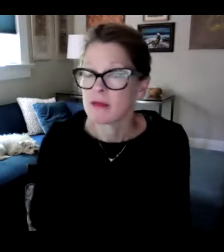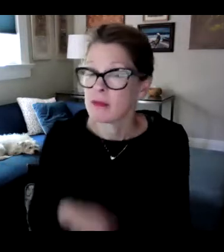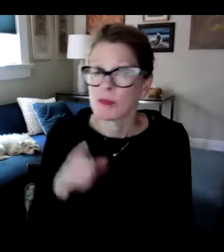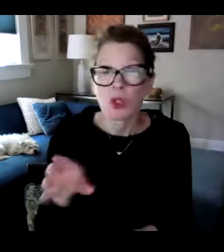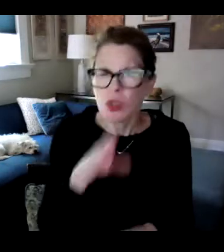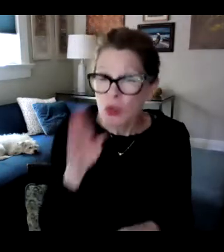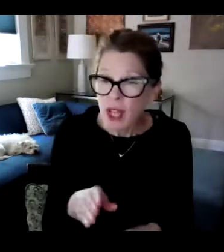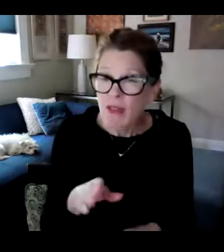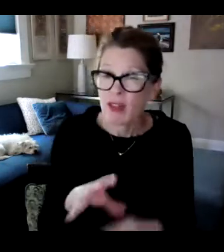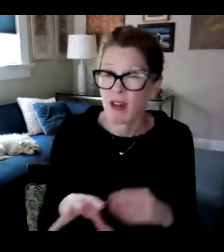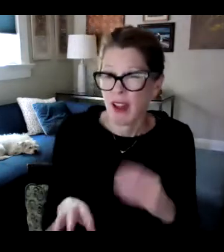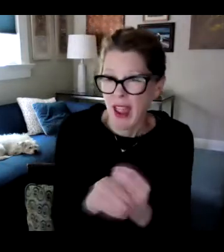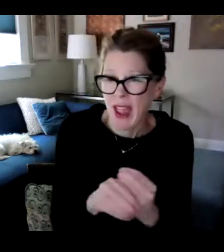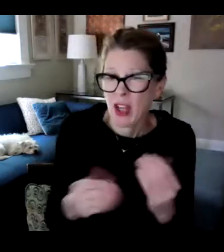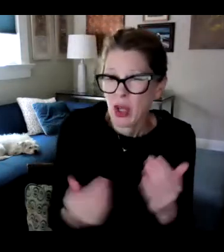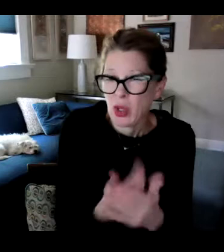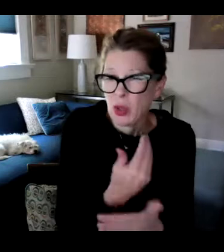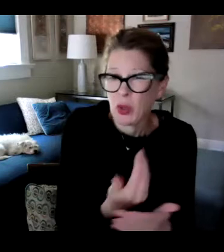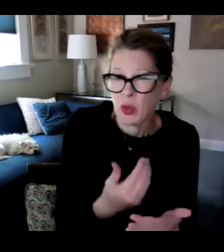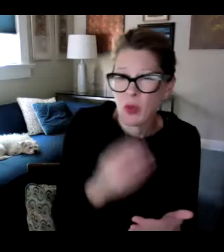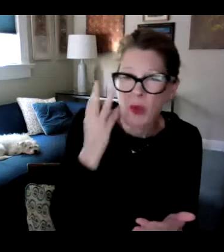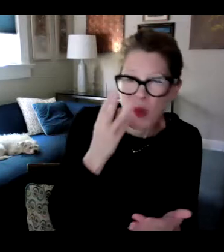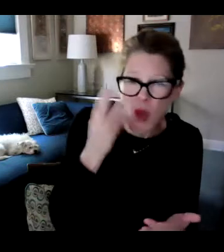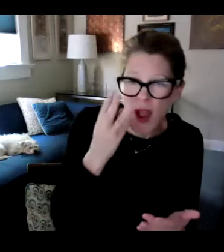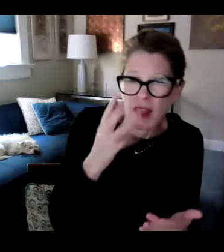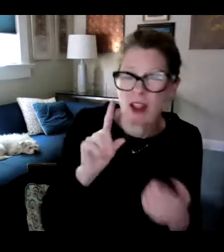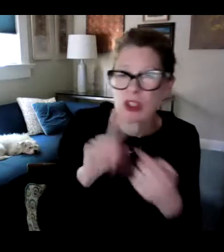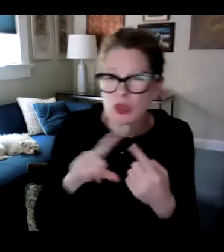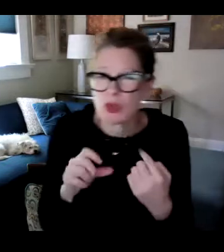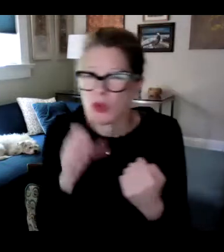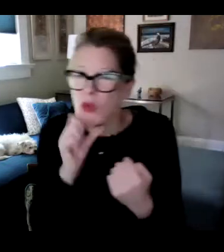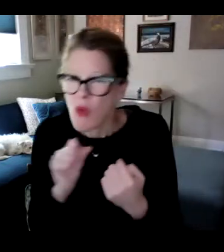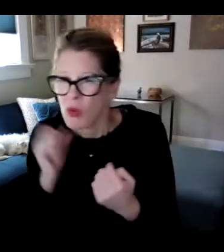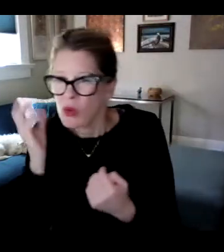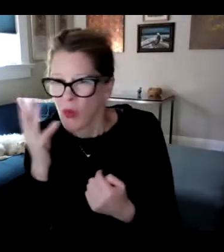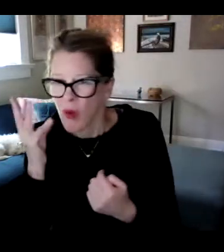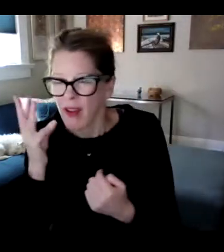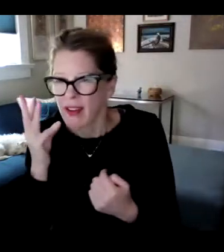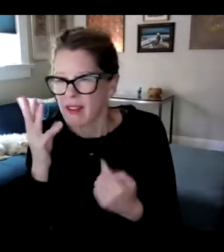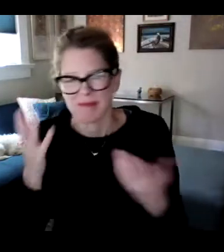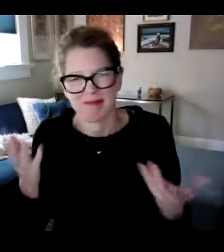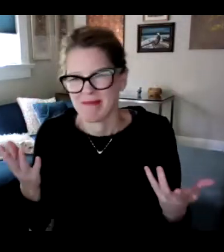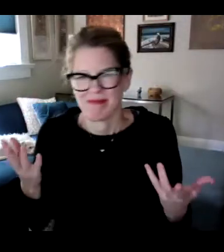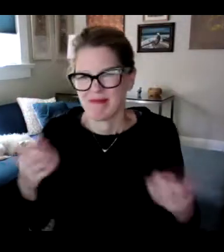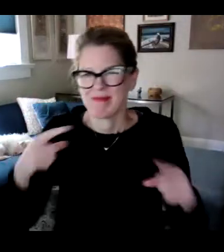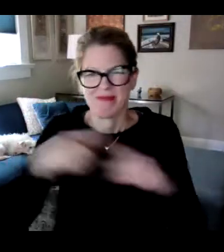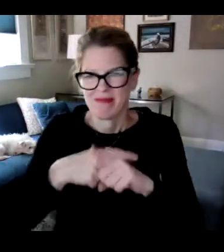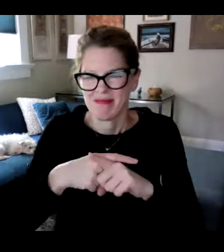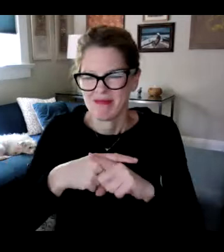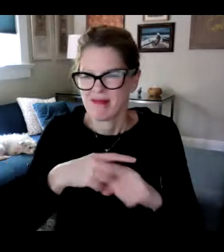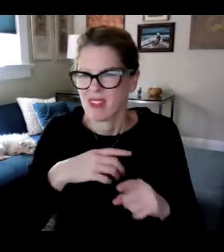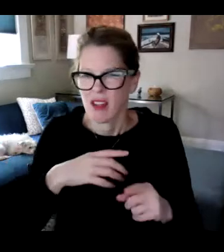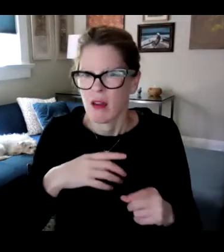old wineskins, otherwise the skins burst, and the wine is spoiled, and the skins are